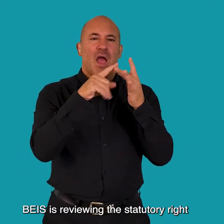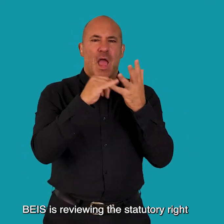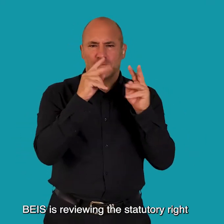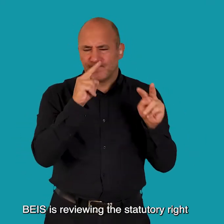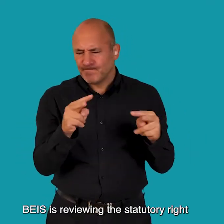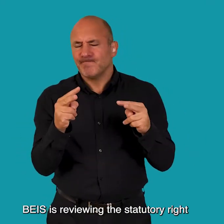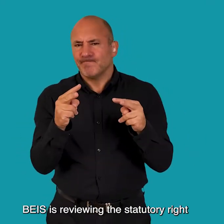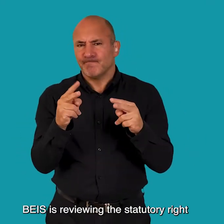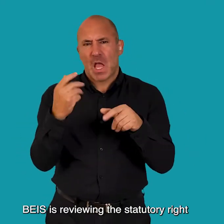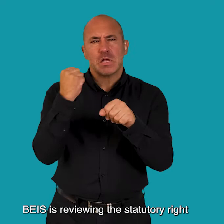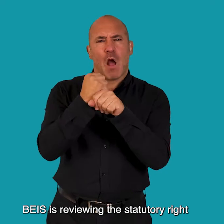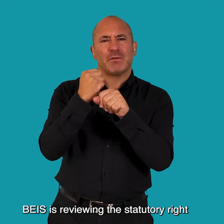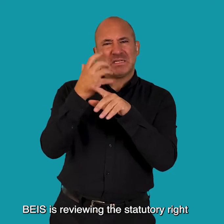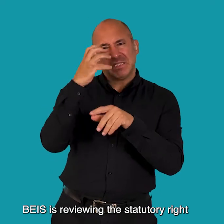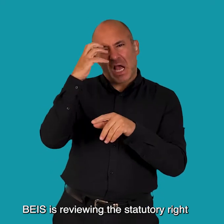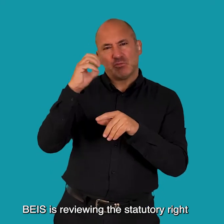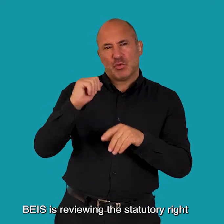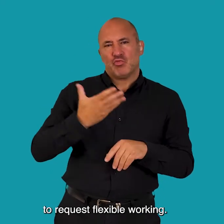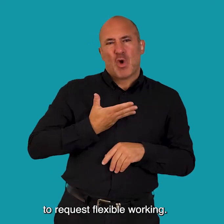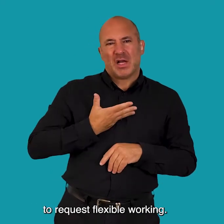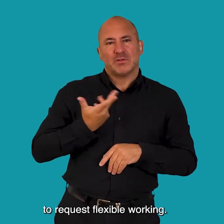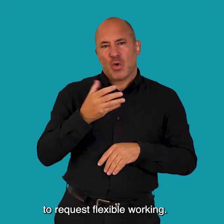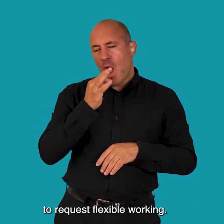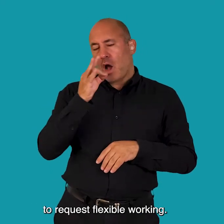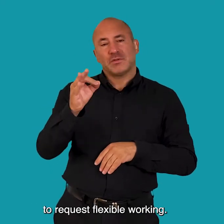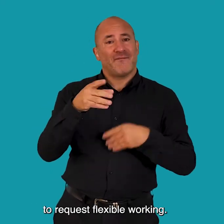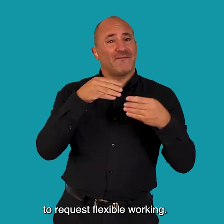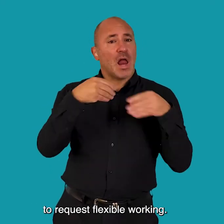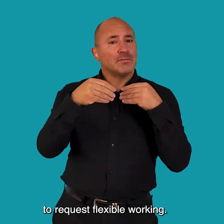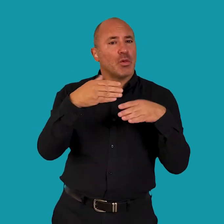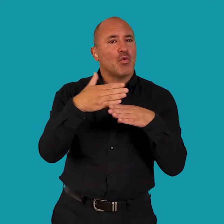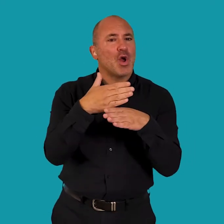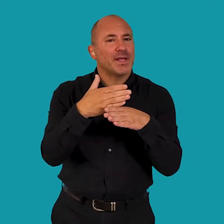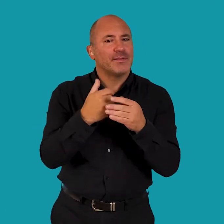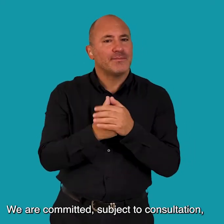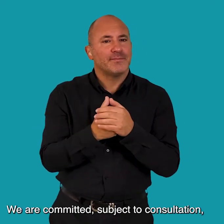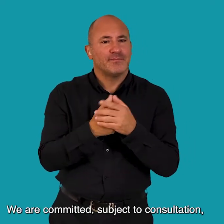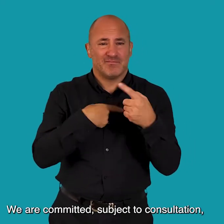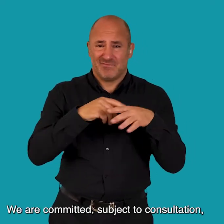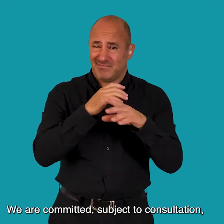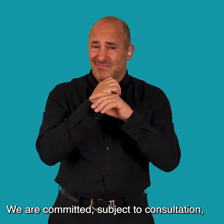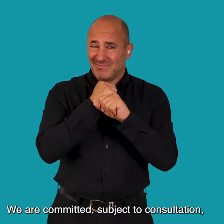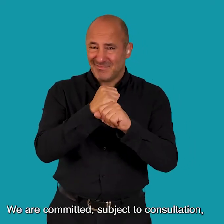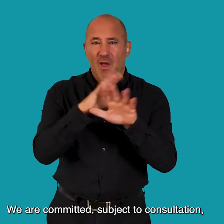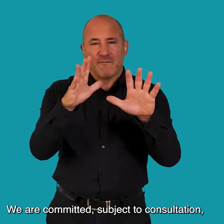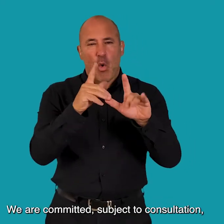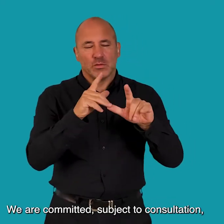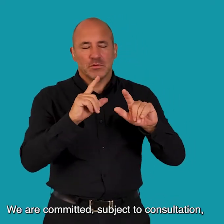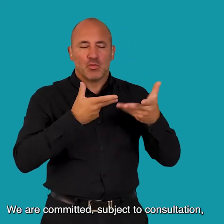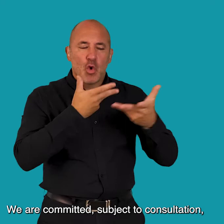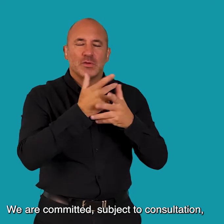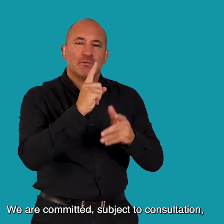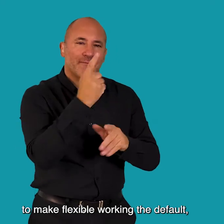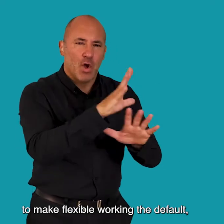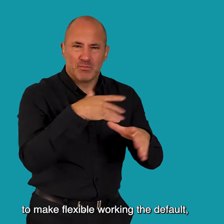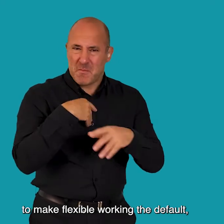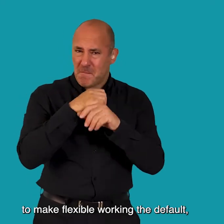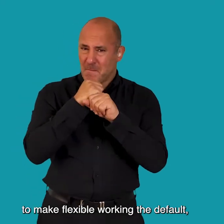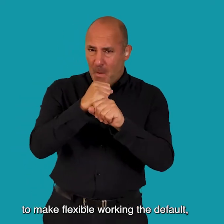BEIS is reviewing the statutory right to request flexible working. "We are committed, subject to consultation, to make flexible